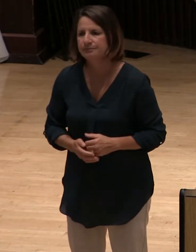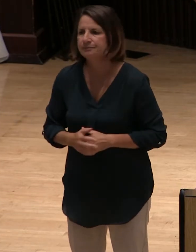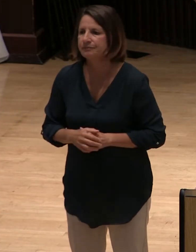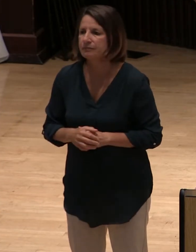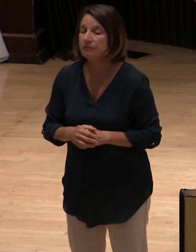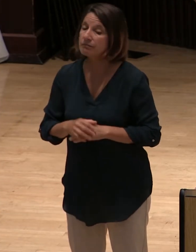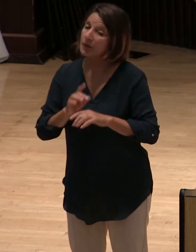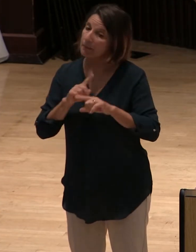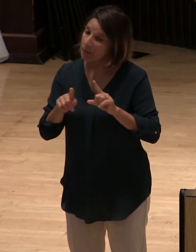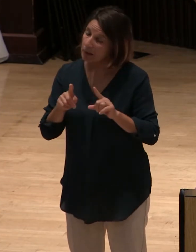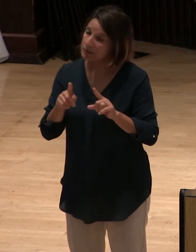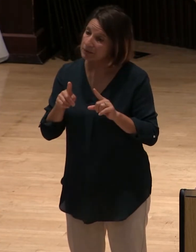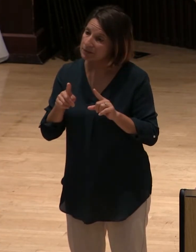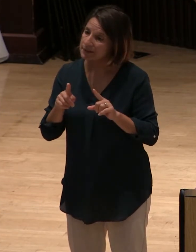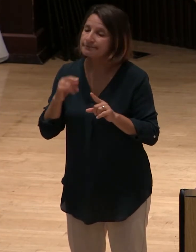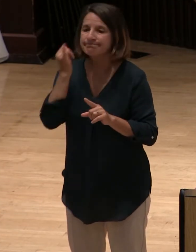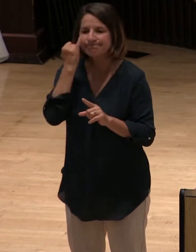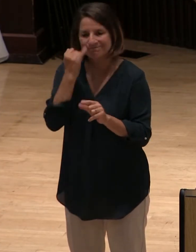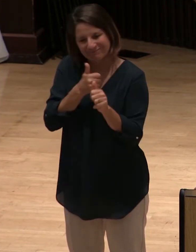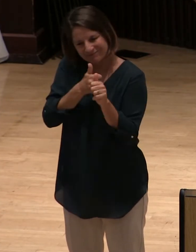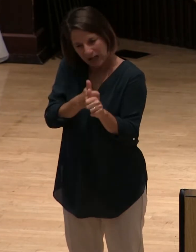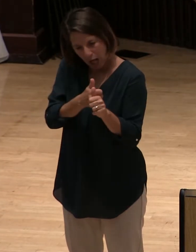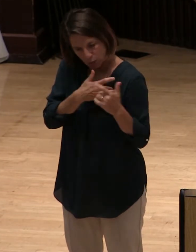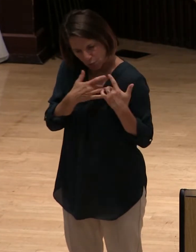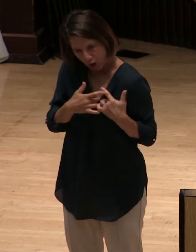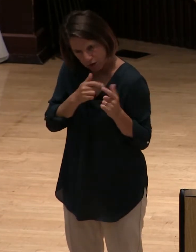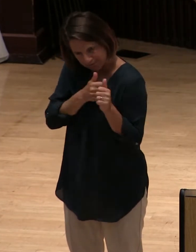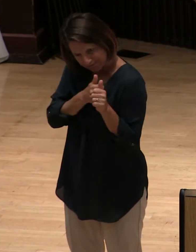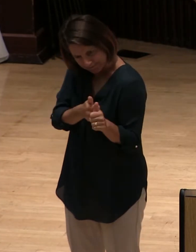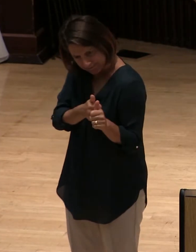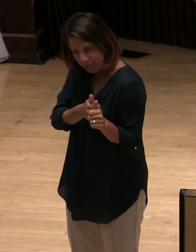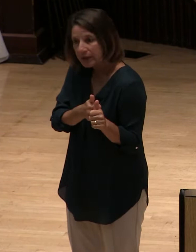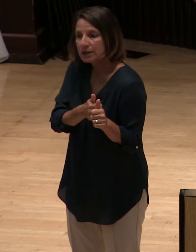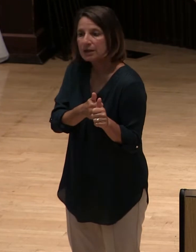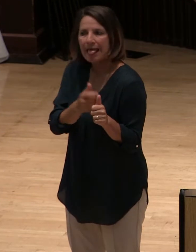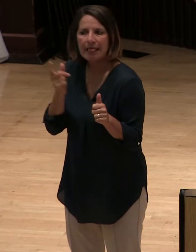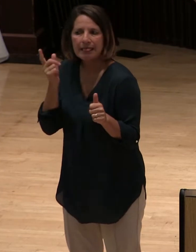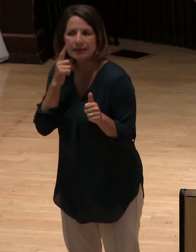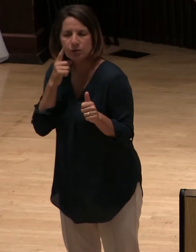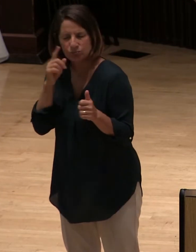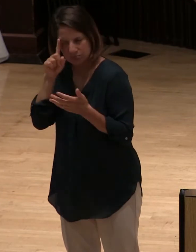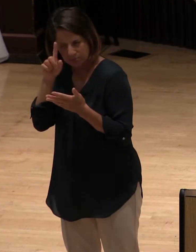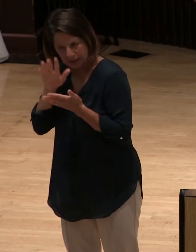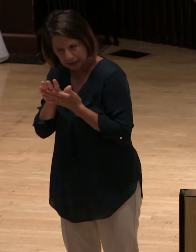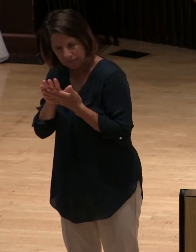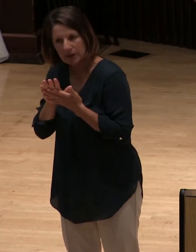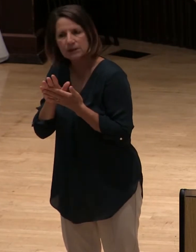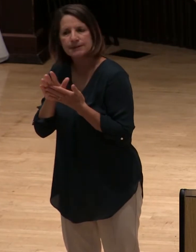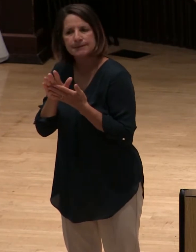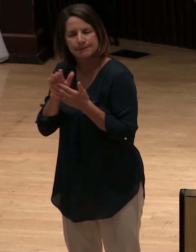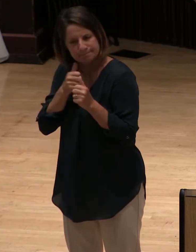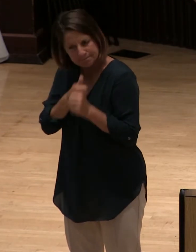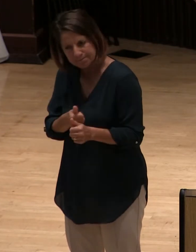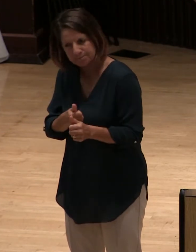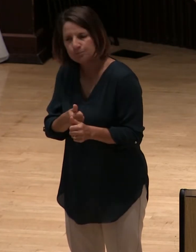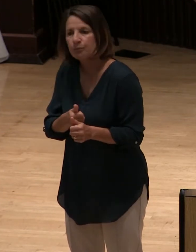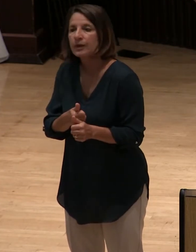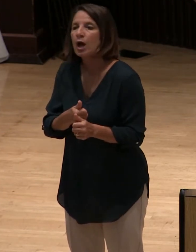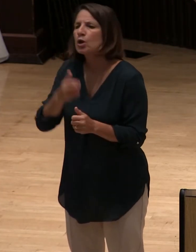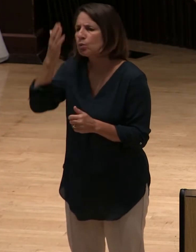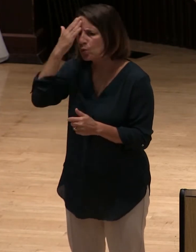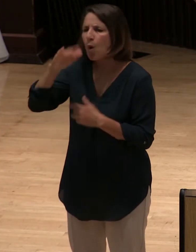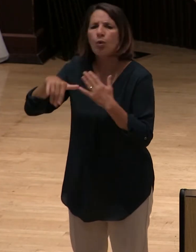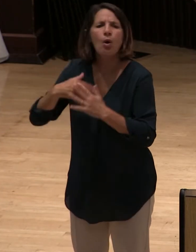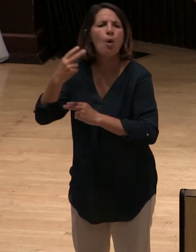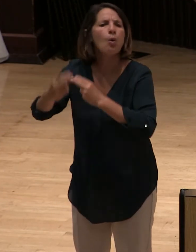But when you follow your heart and listen to what you believe in, you can also know that the whole universe is going to